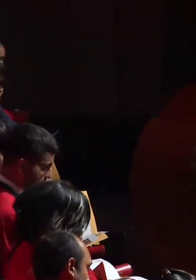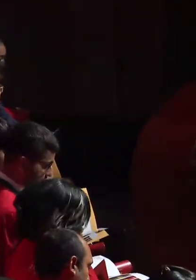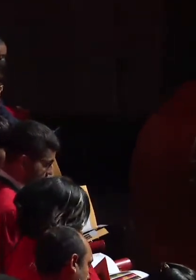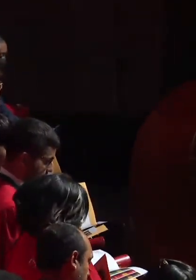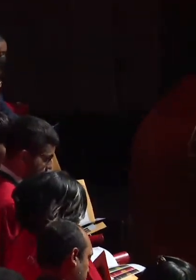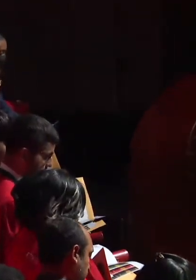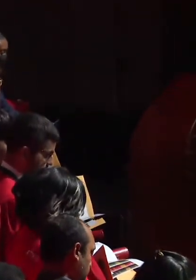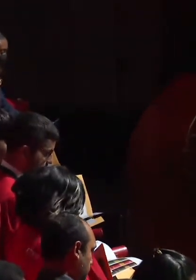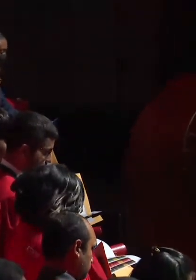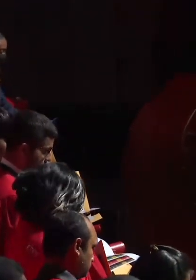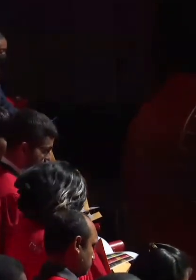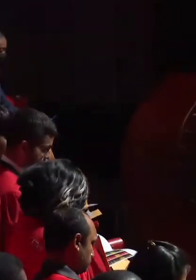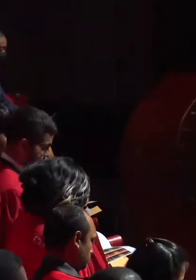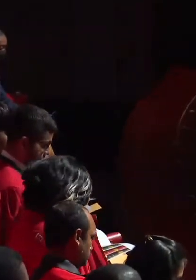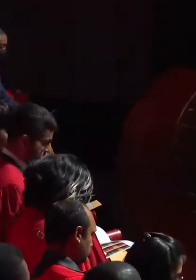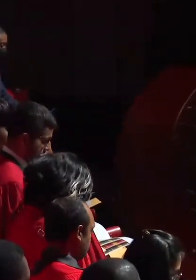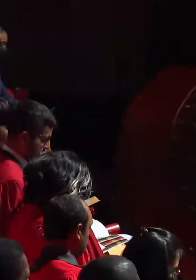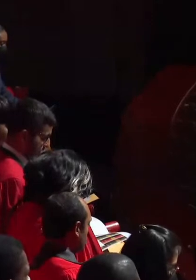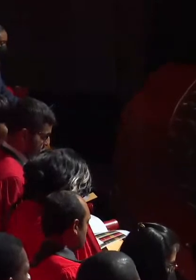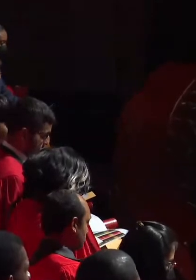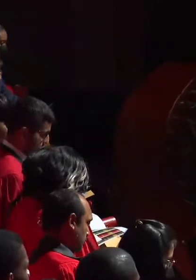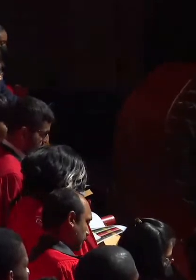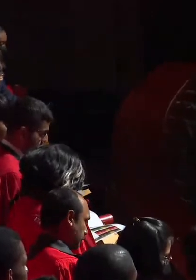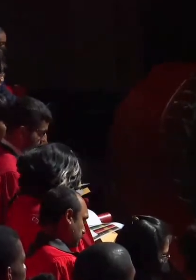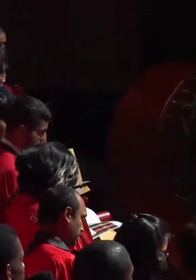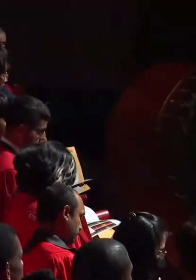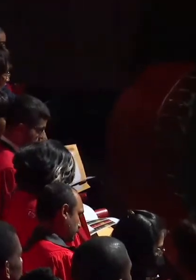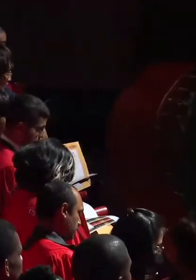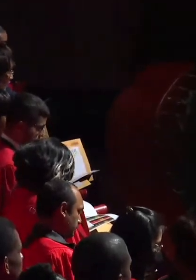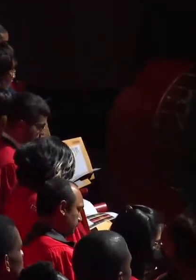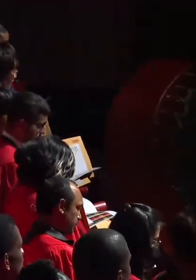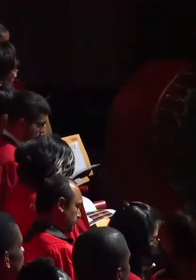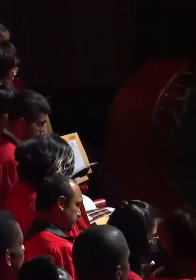imbued by the spirit of innovation